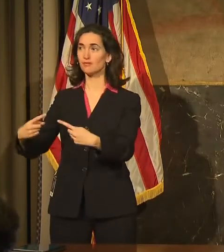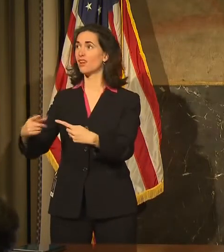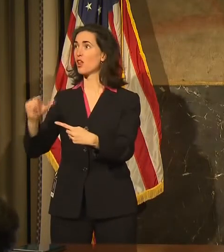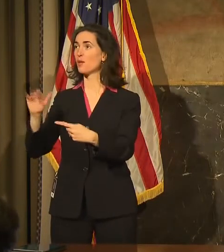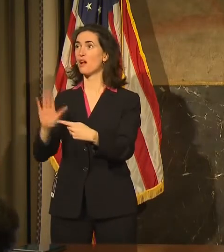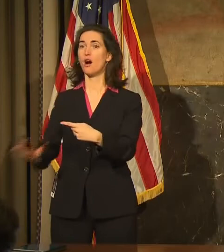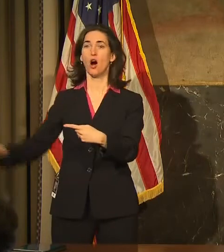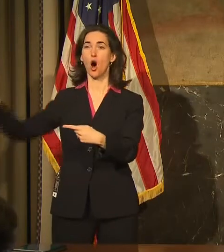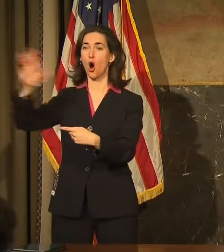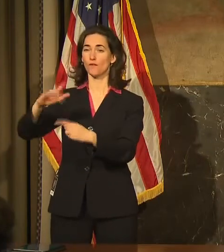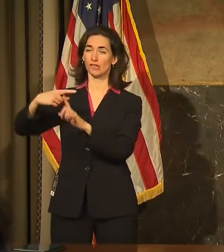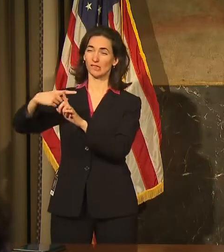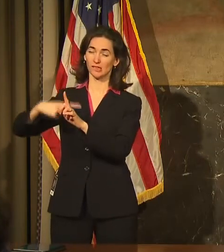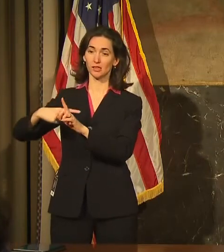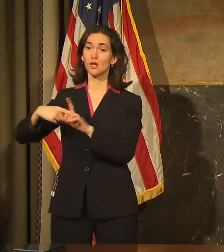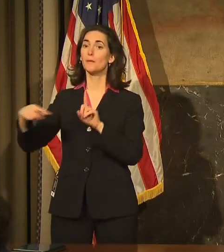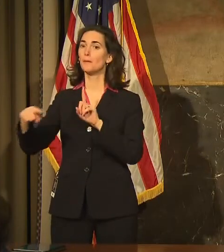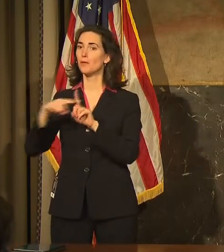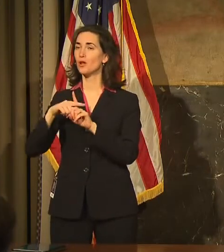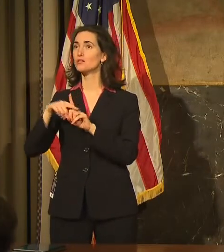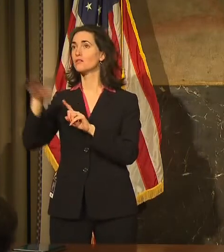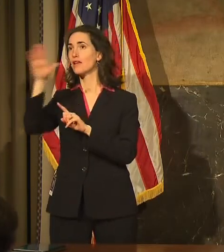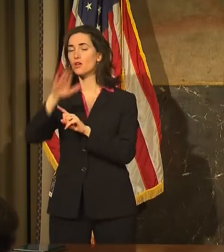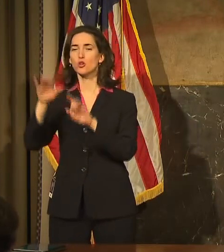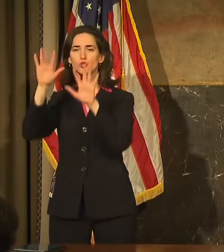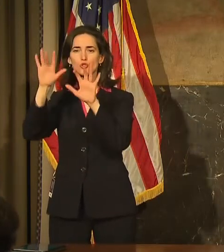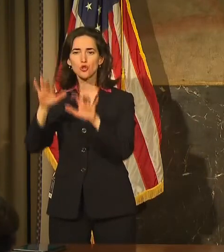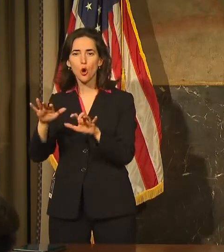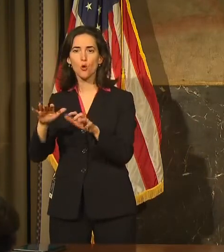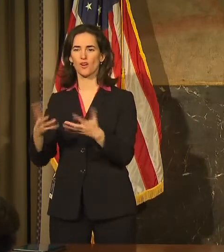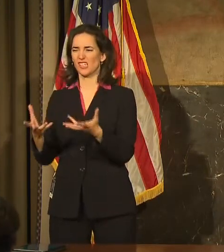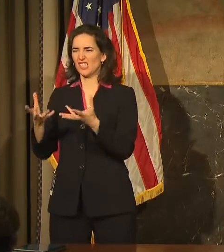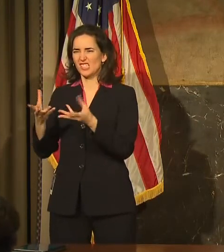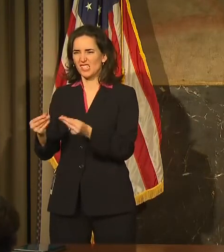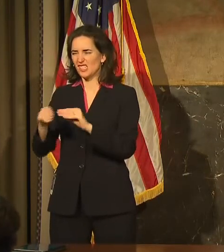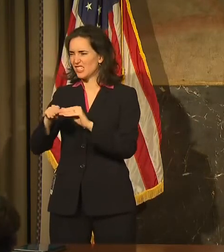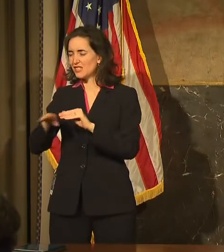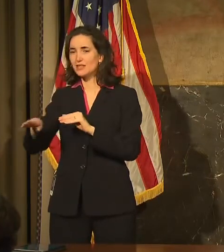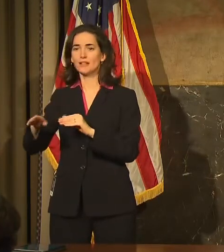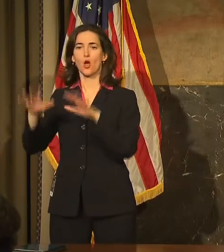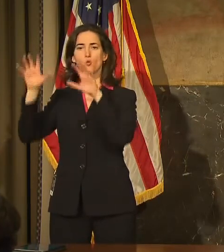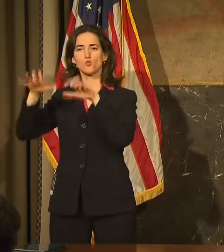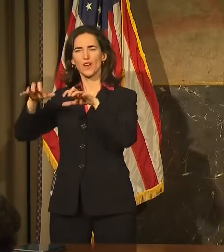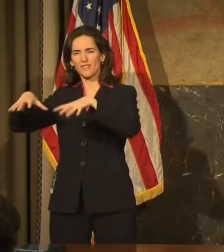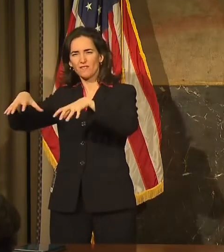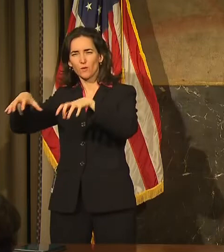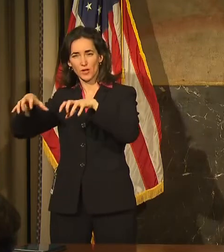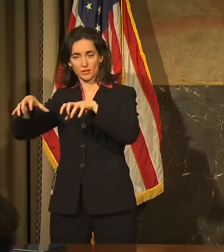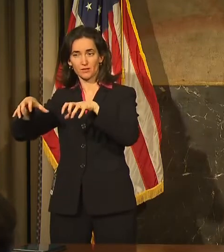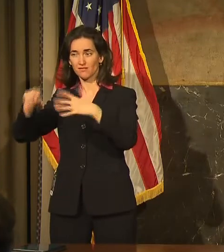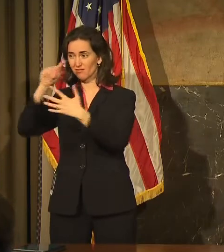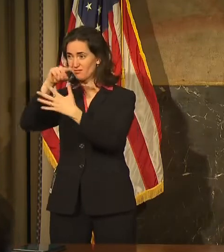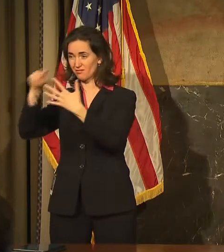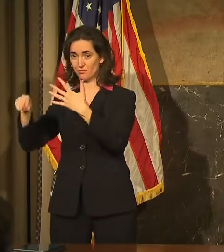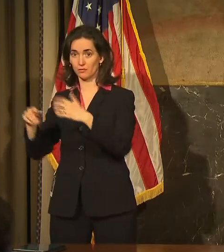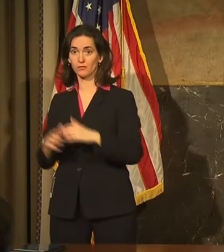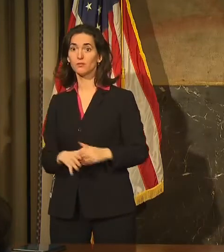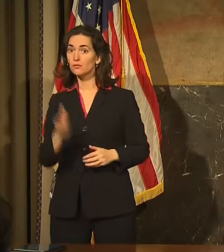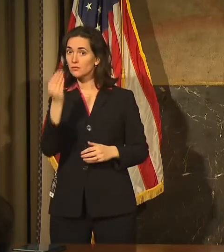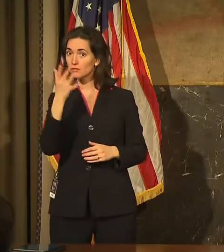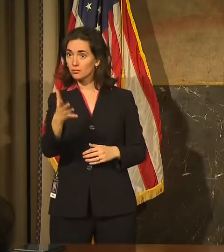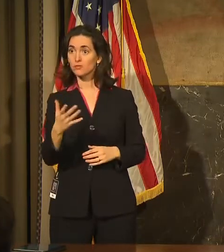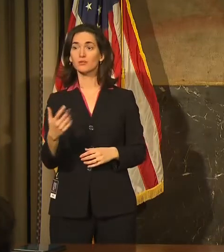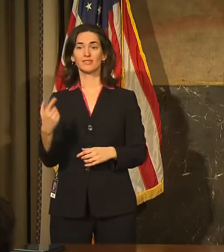Louisiana, along with snow and sleet and freezing rain. And in fact, overnight, the